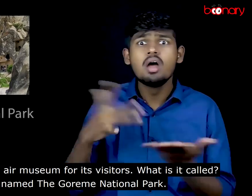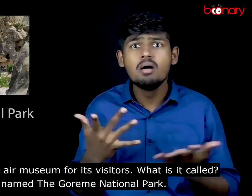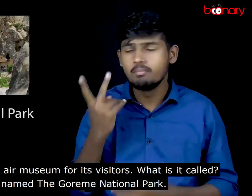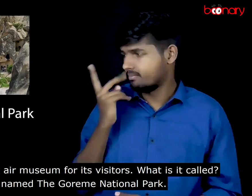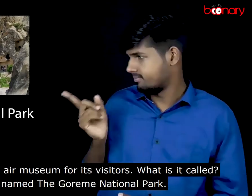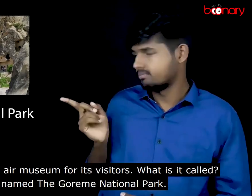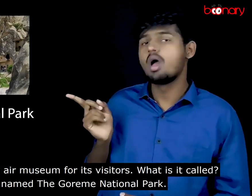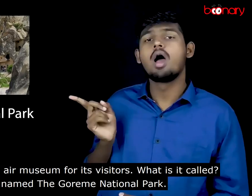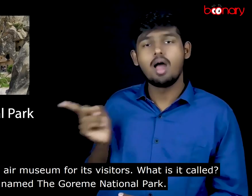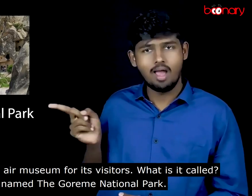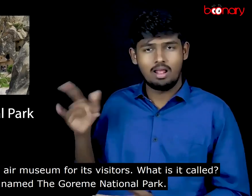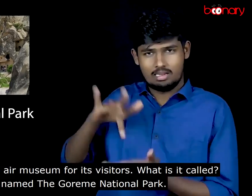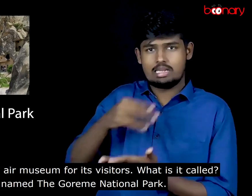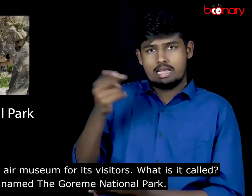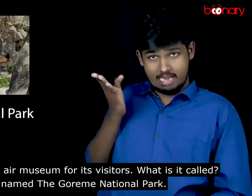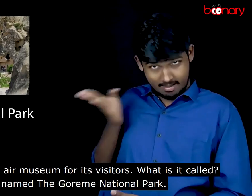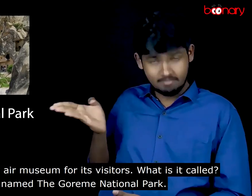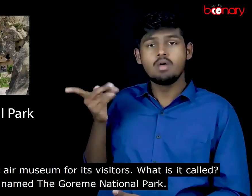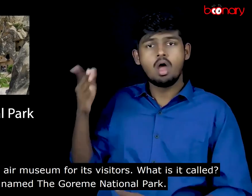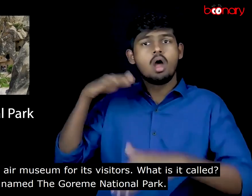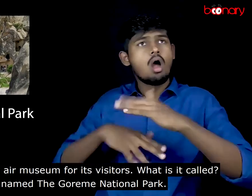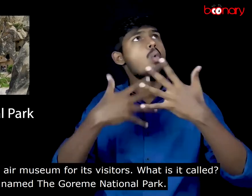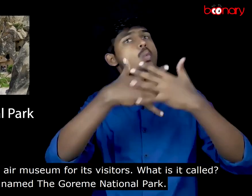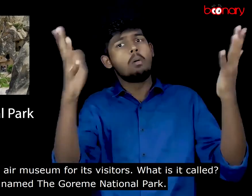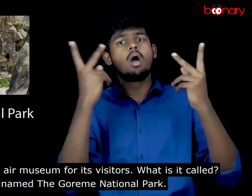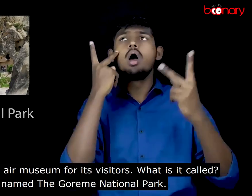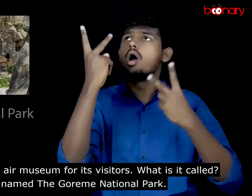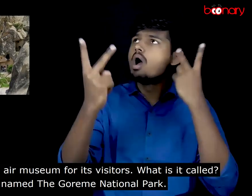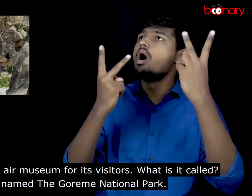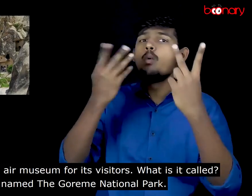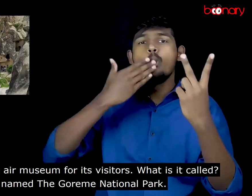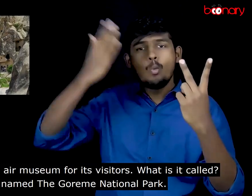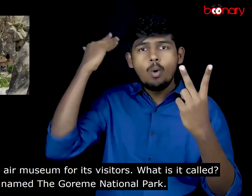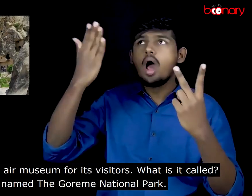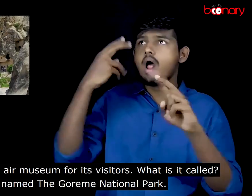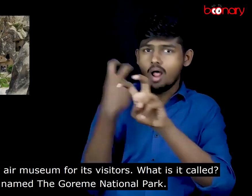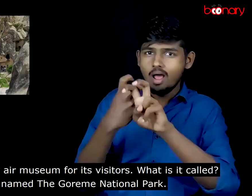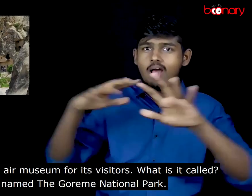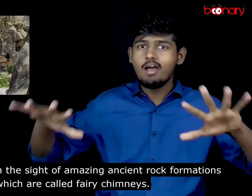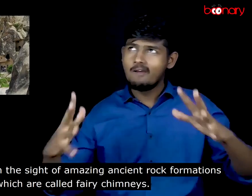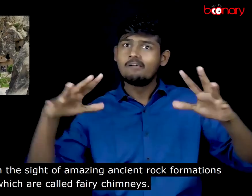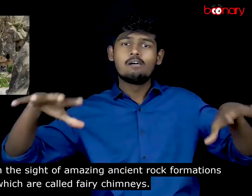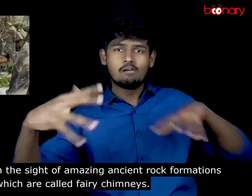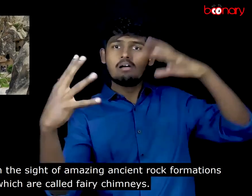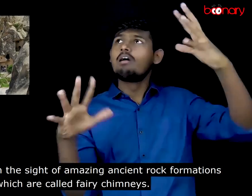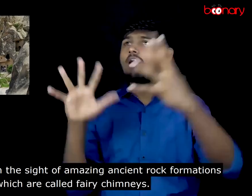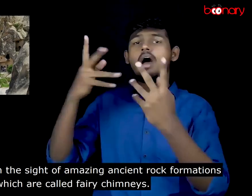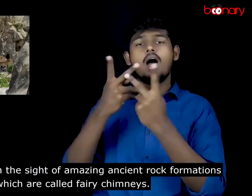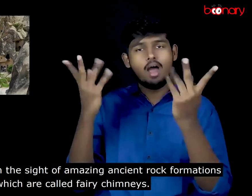What is it called? It is named the Göreme National Park. You can cherish the sight